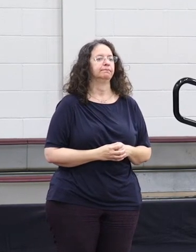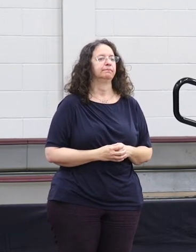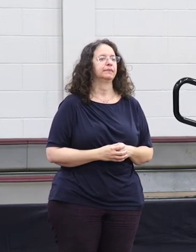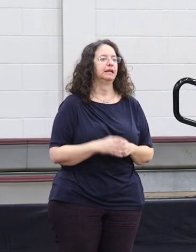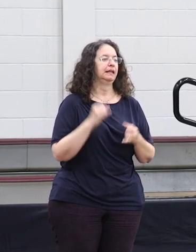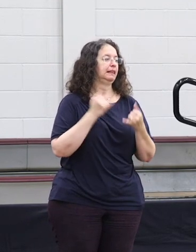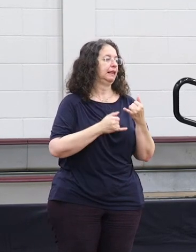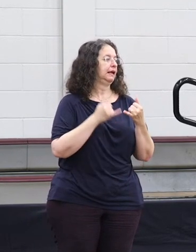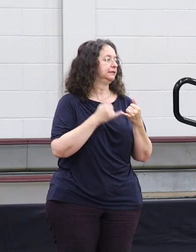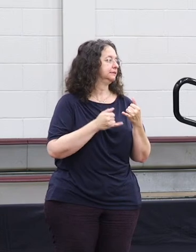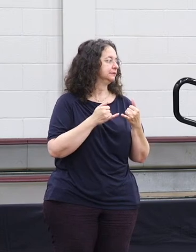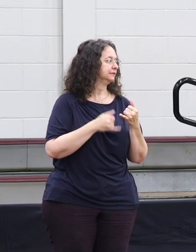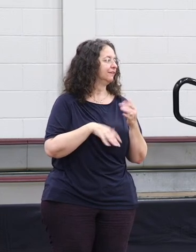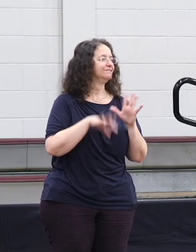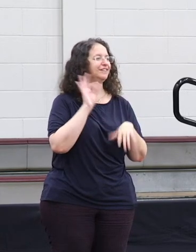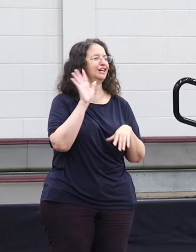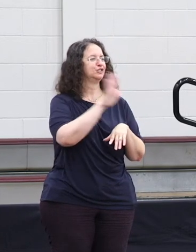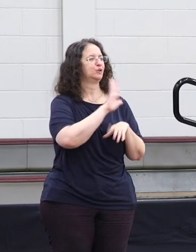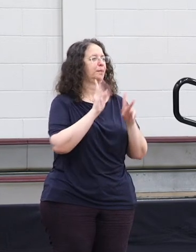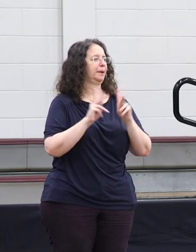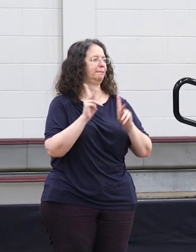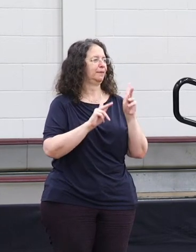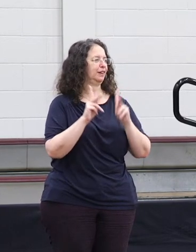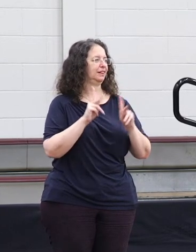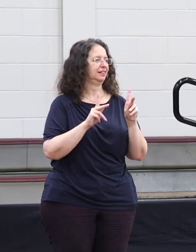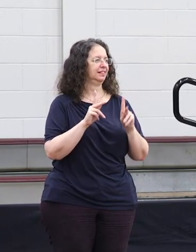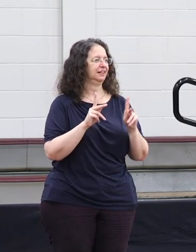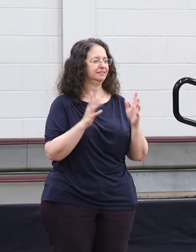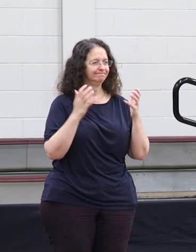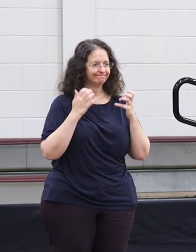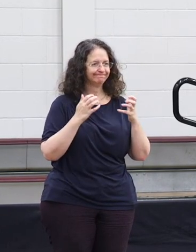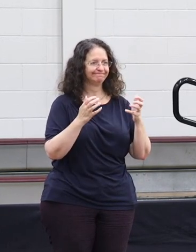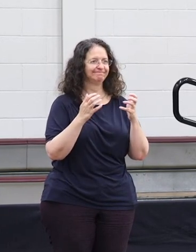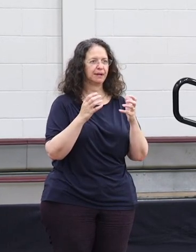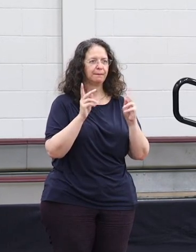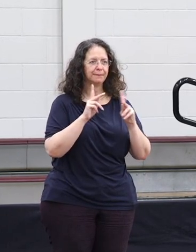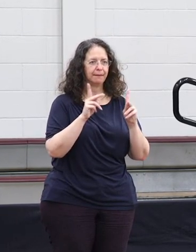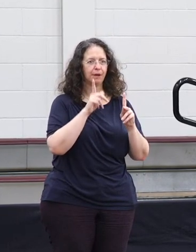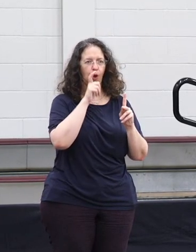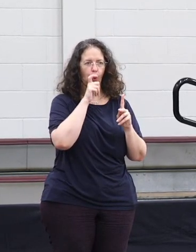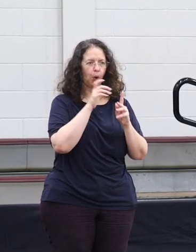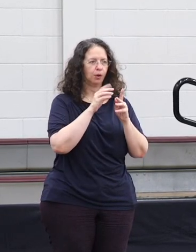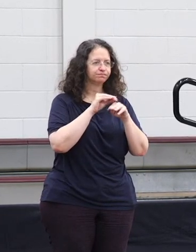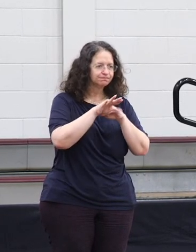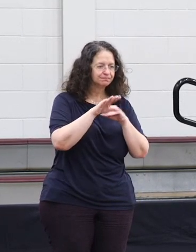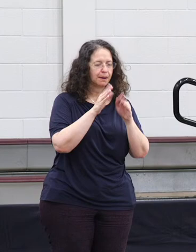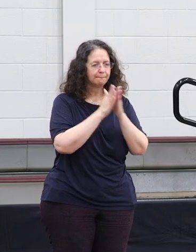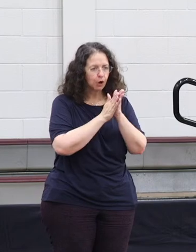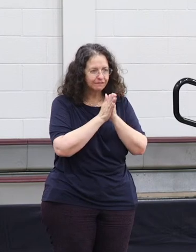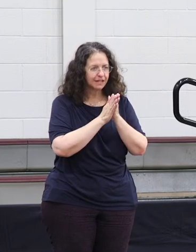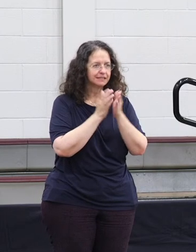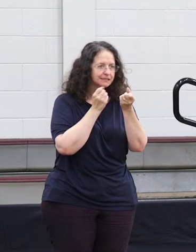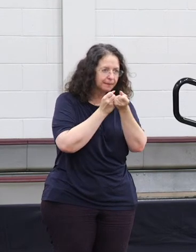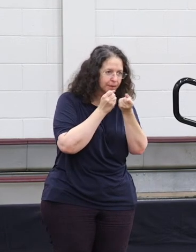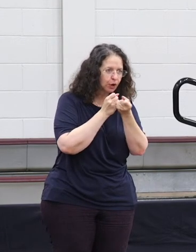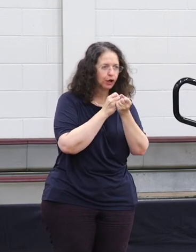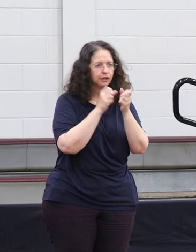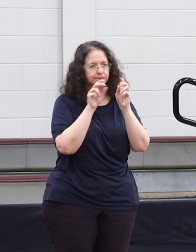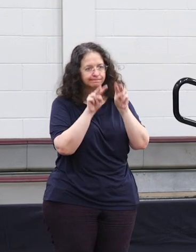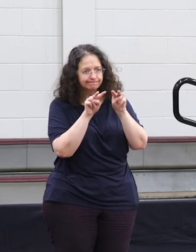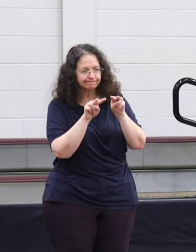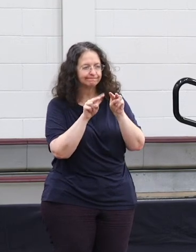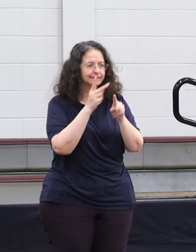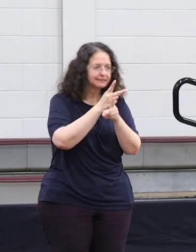lastly, find your people. Surround yourself with people who motivate you, support you, look after you, and